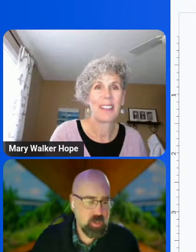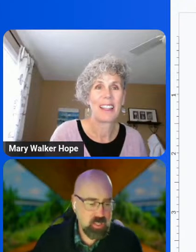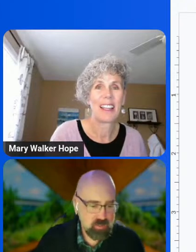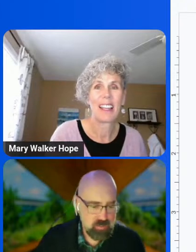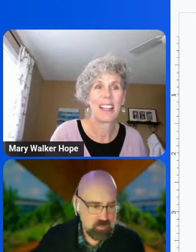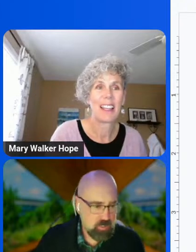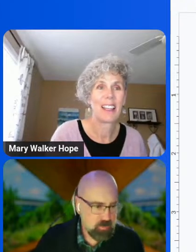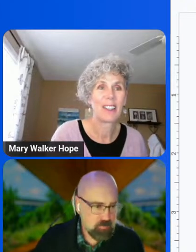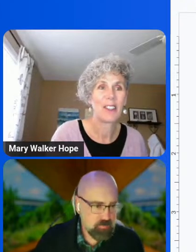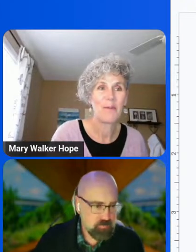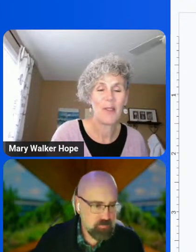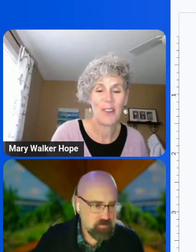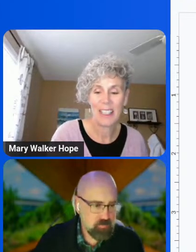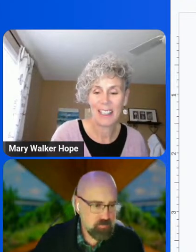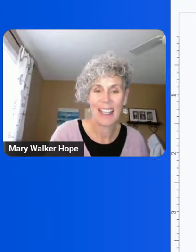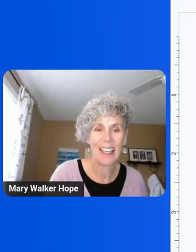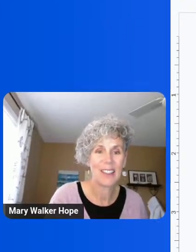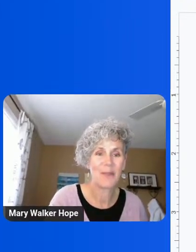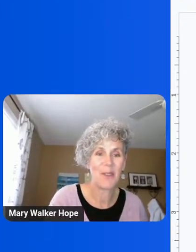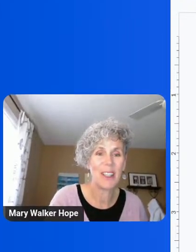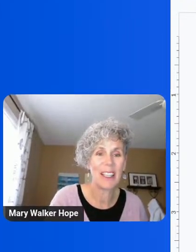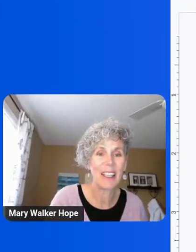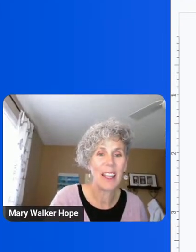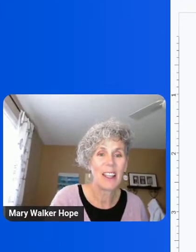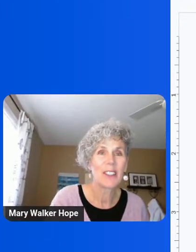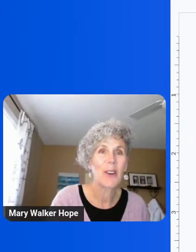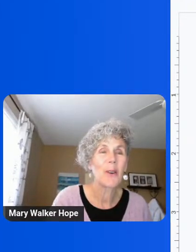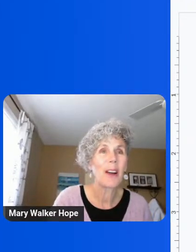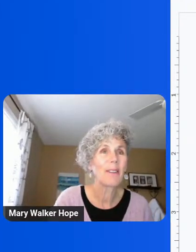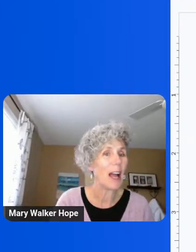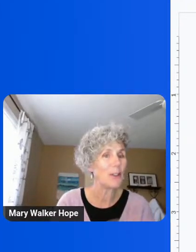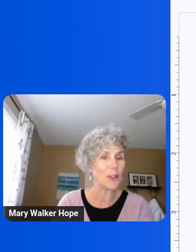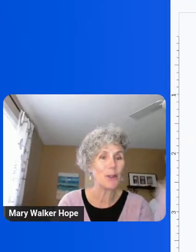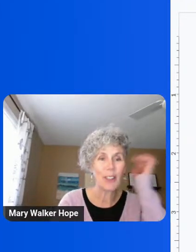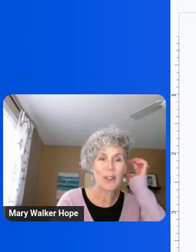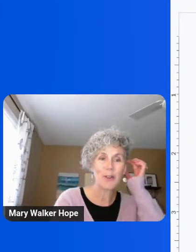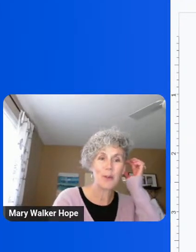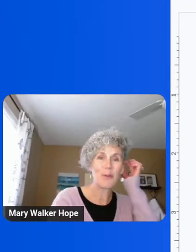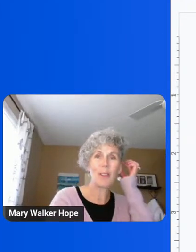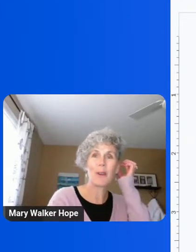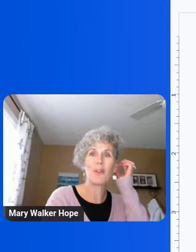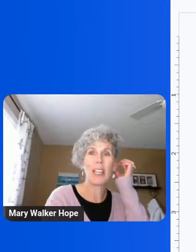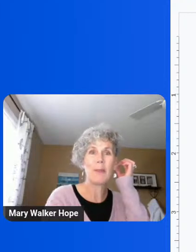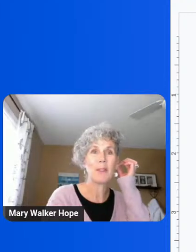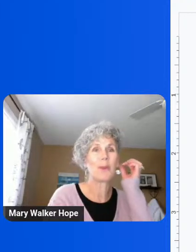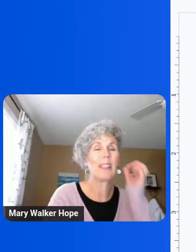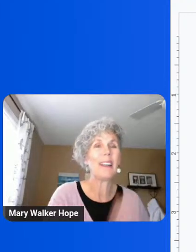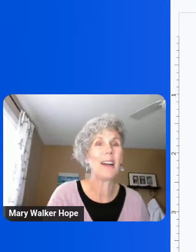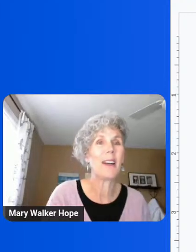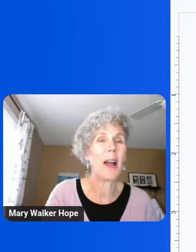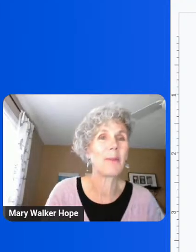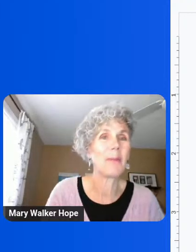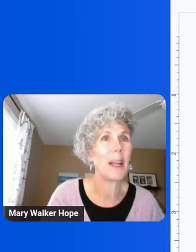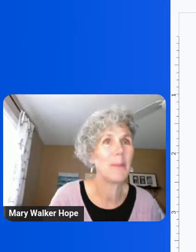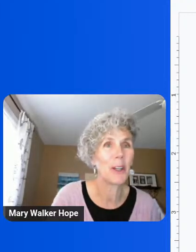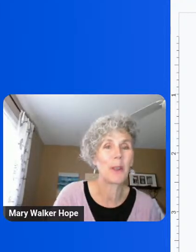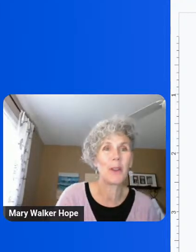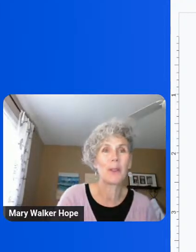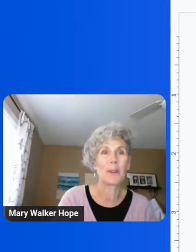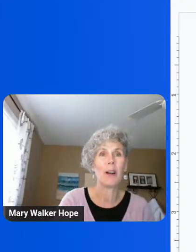everybody. Good morning. Yes, good morning. So, as you just heard from James, I'm here with you as well,